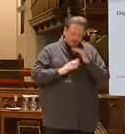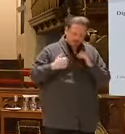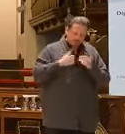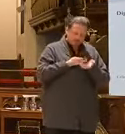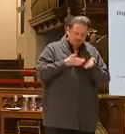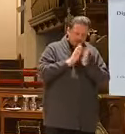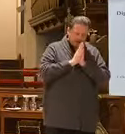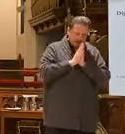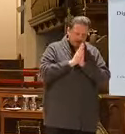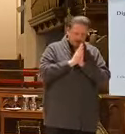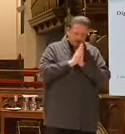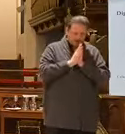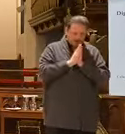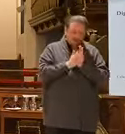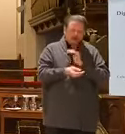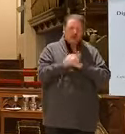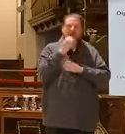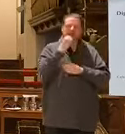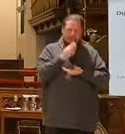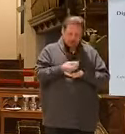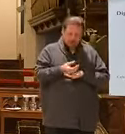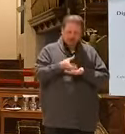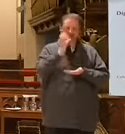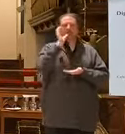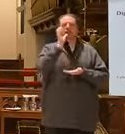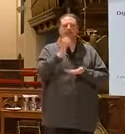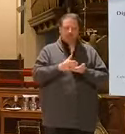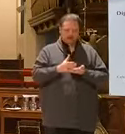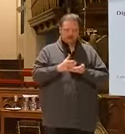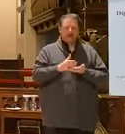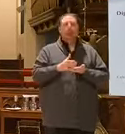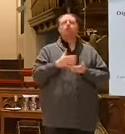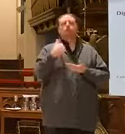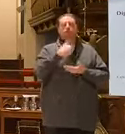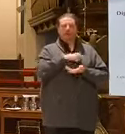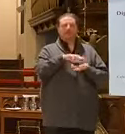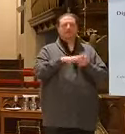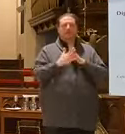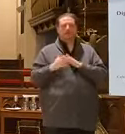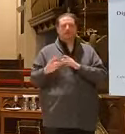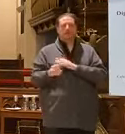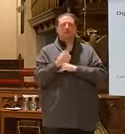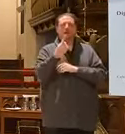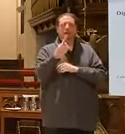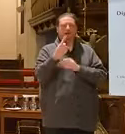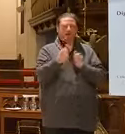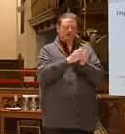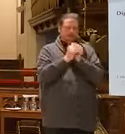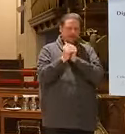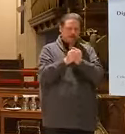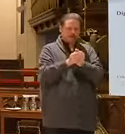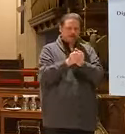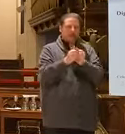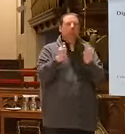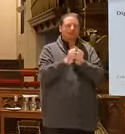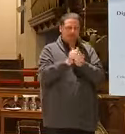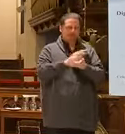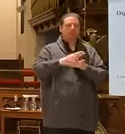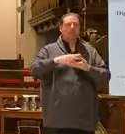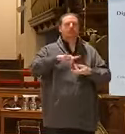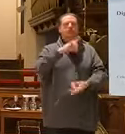pray that, partaking of the body and blood of Christ, we may be gathered together into one by the Holy